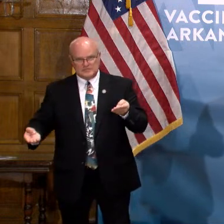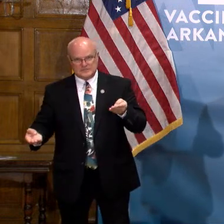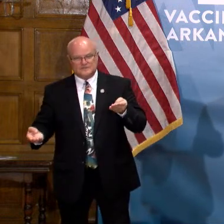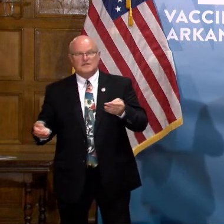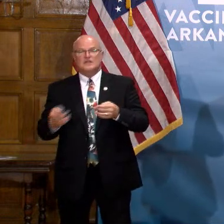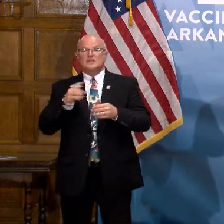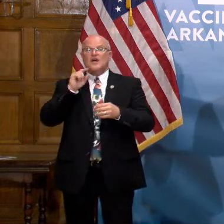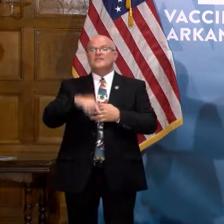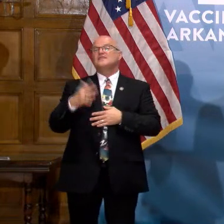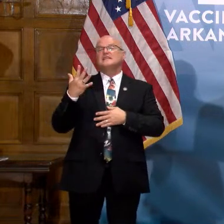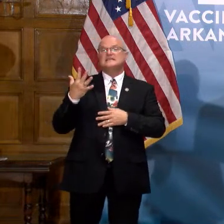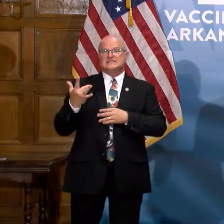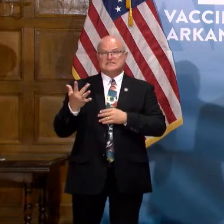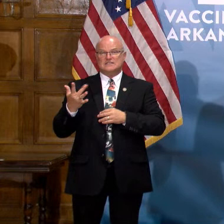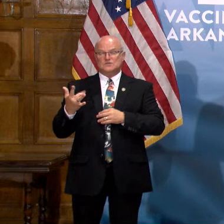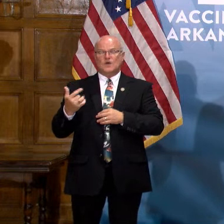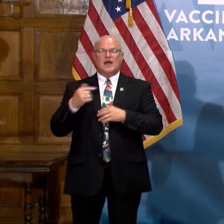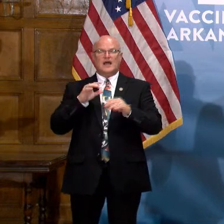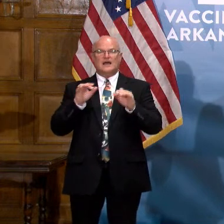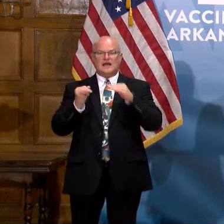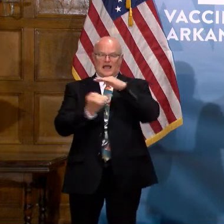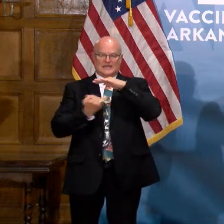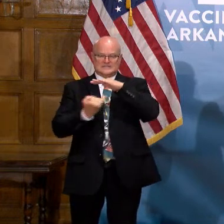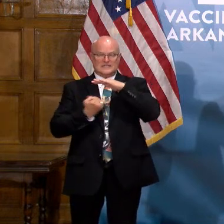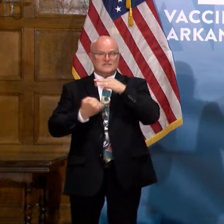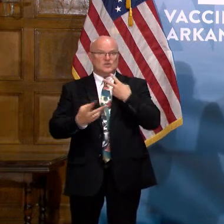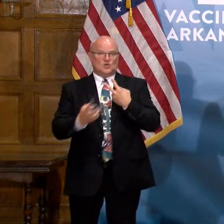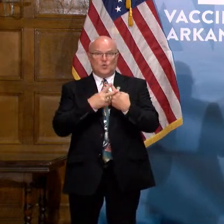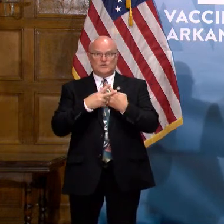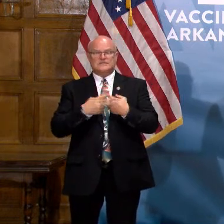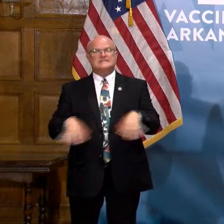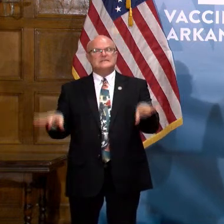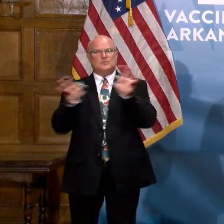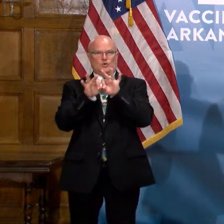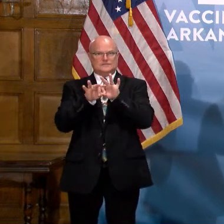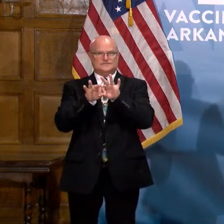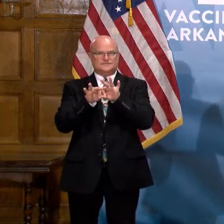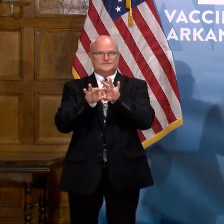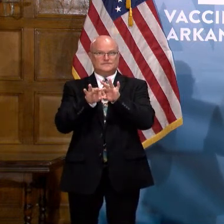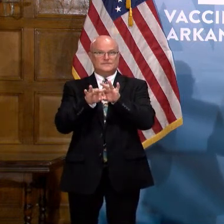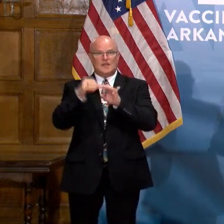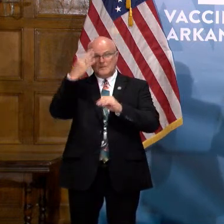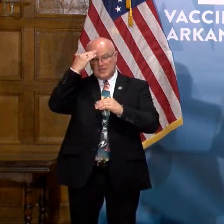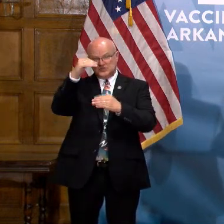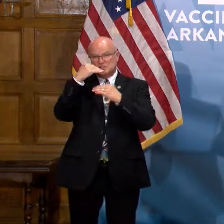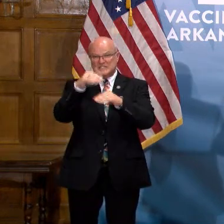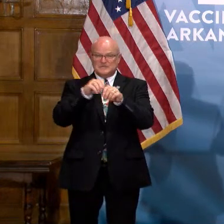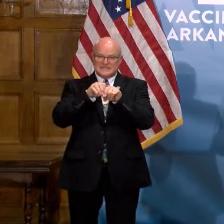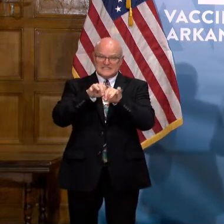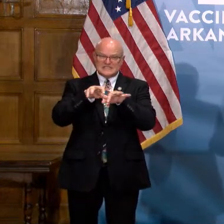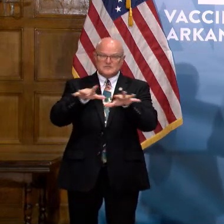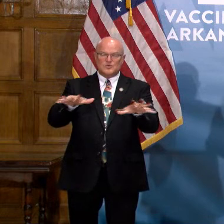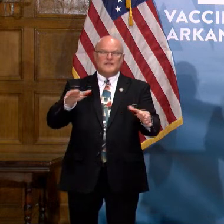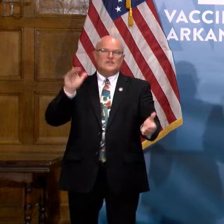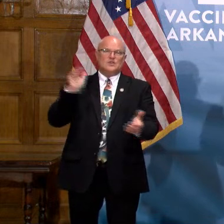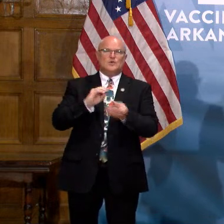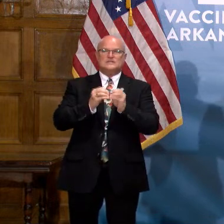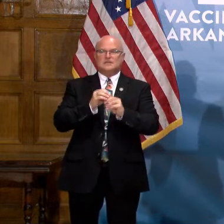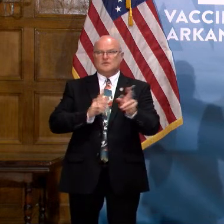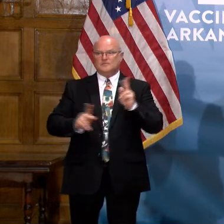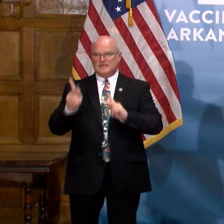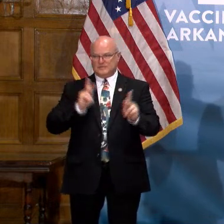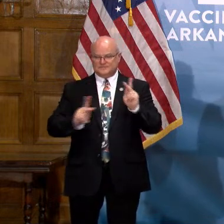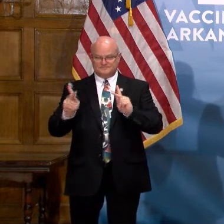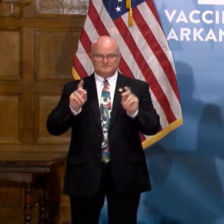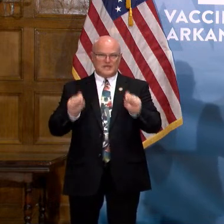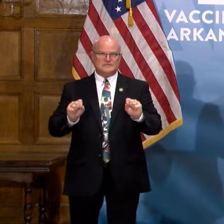So this is why isolation or quarantine goes into effect. because you limit the spread to the lowest number of